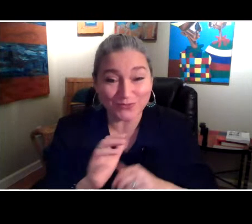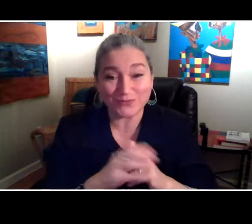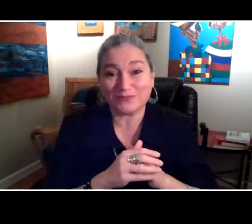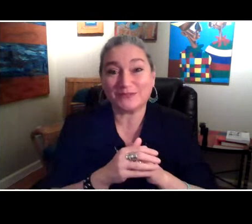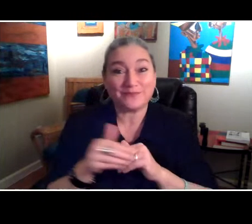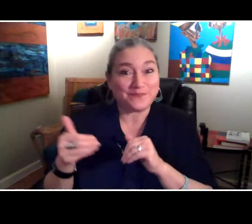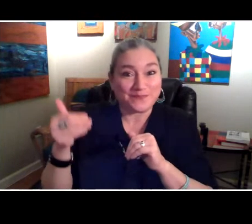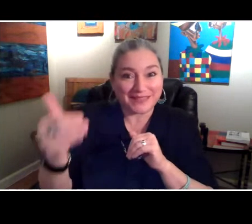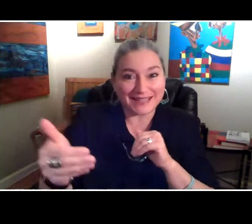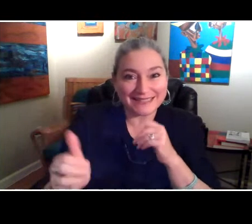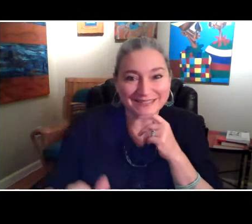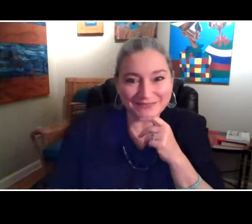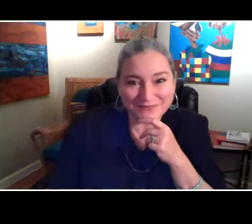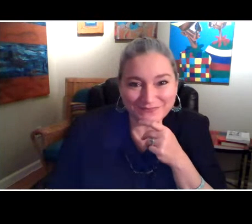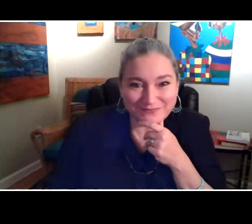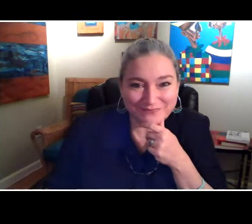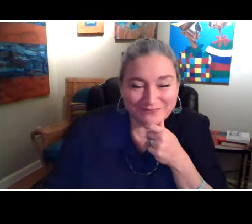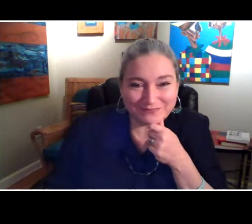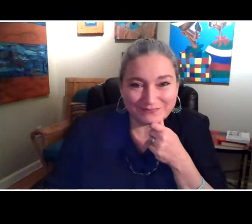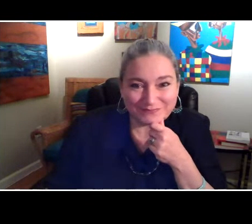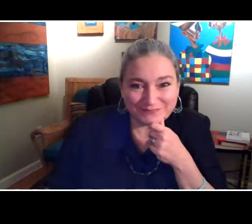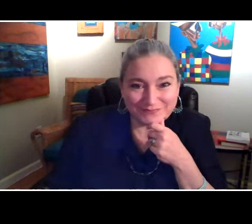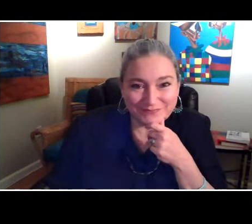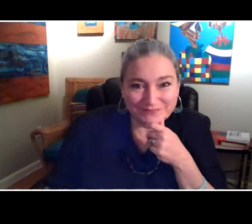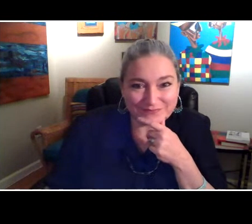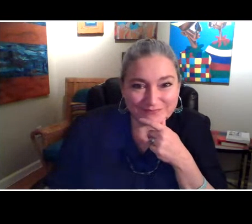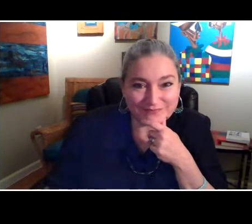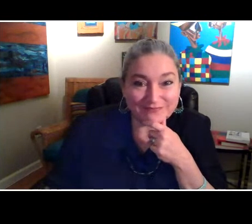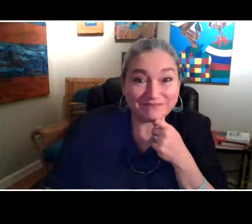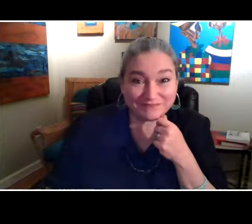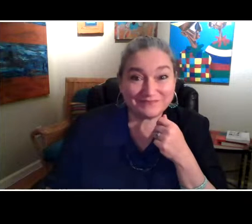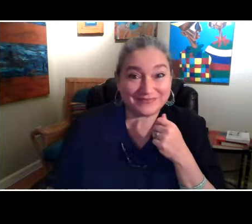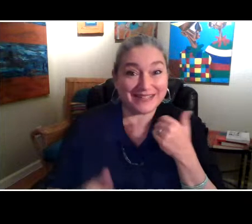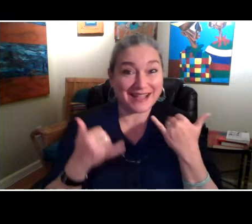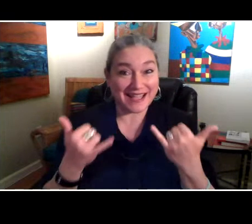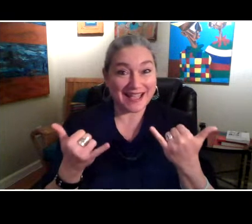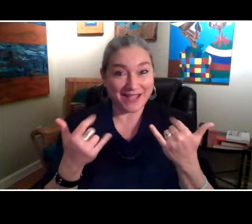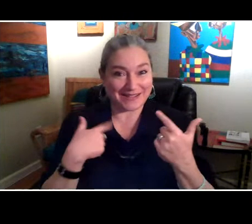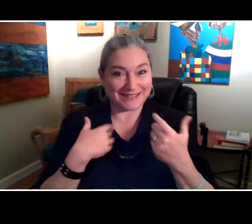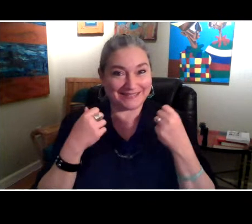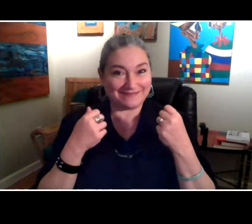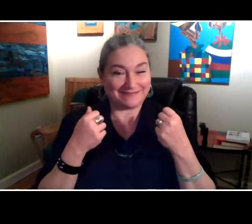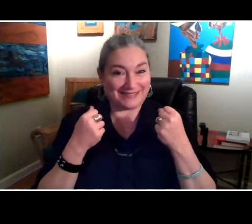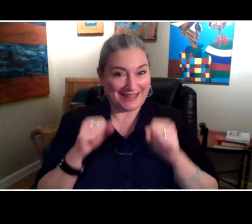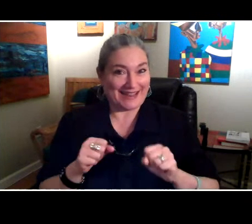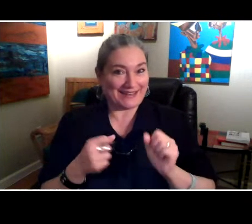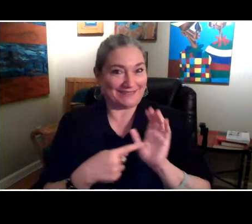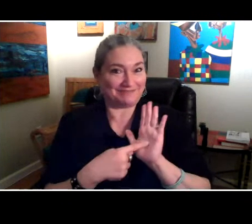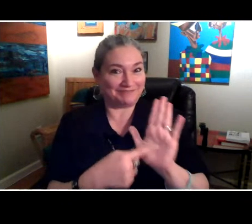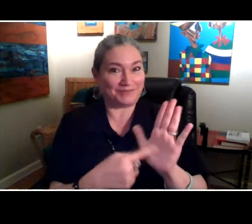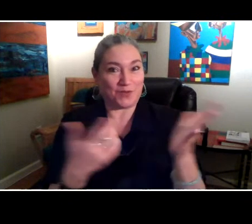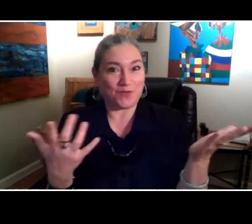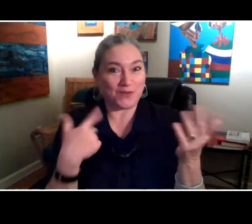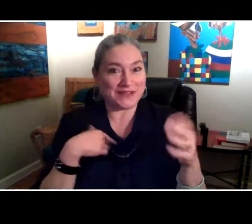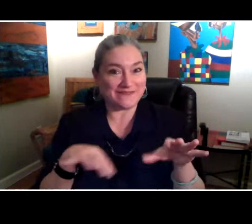perspectives and looking at narratives around the artwork as well and share those together. Next slide.